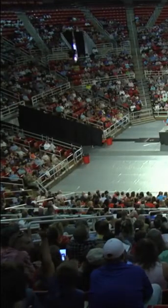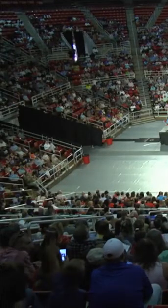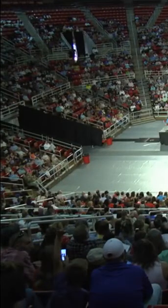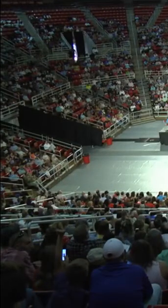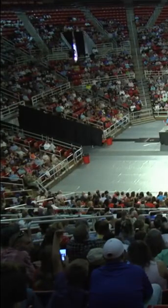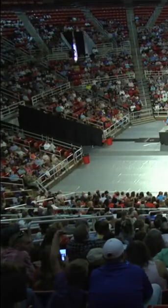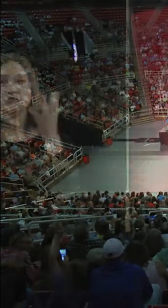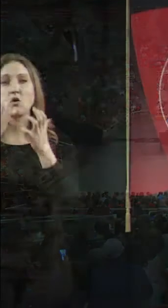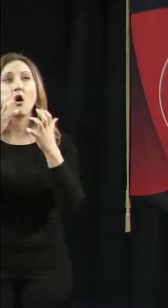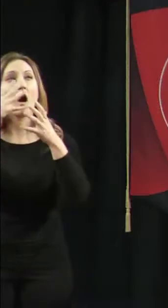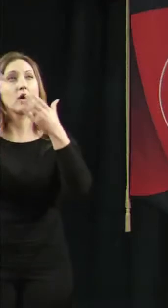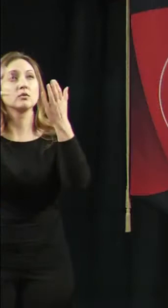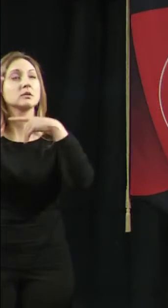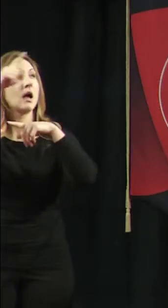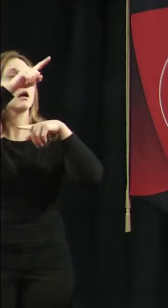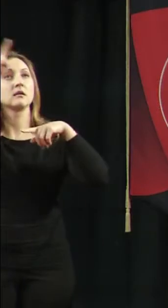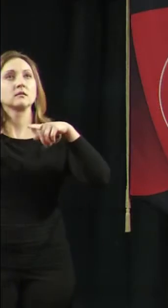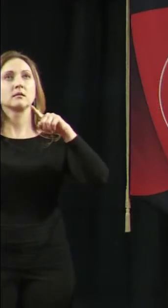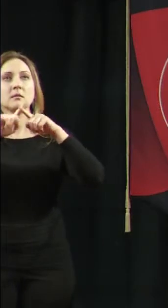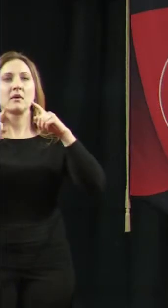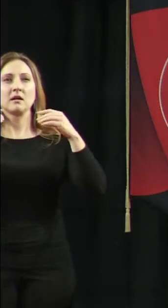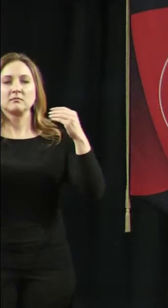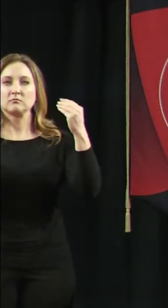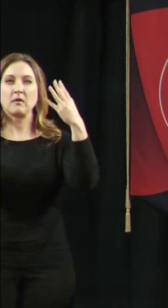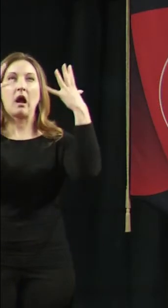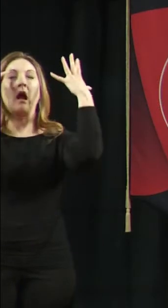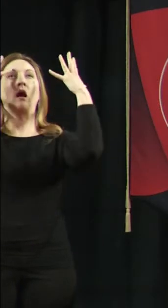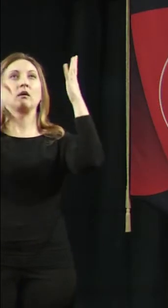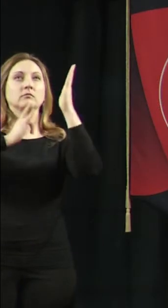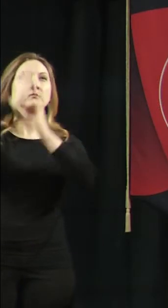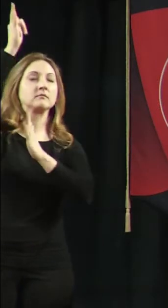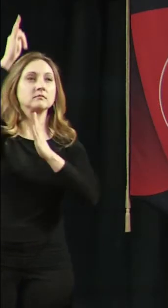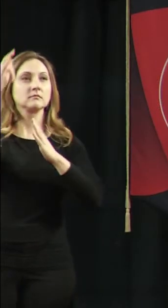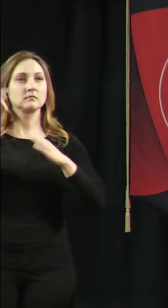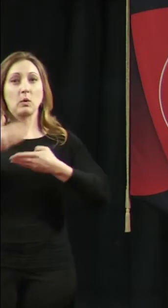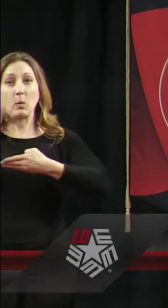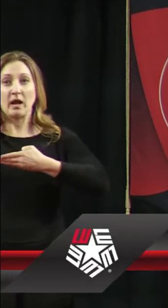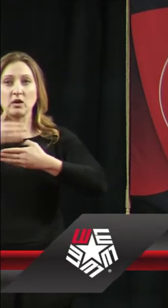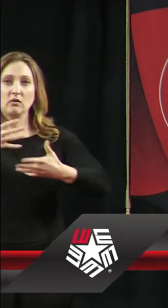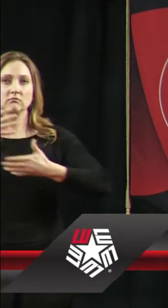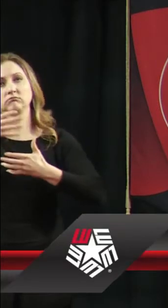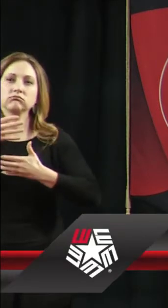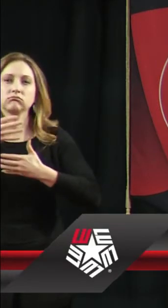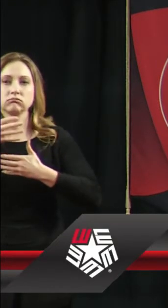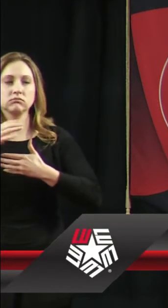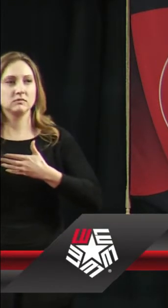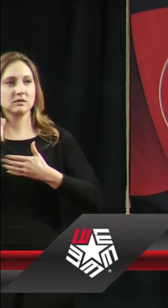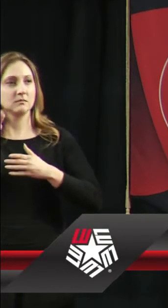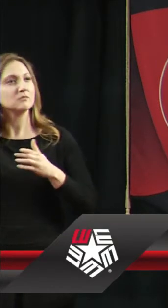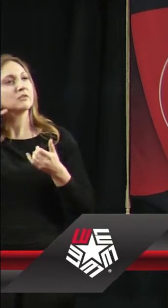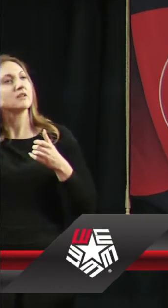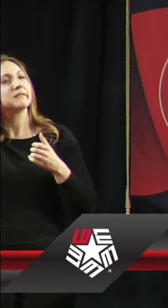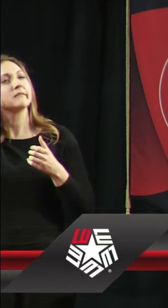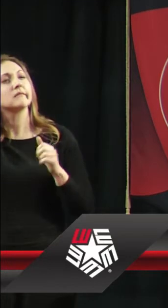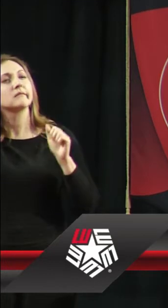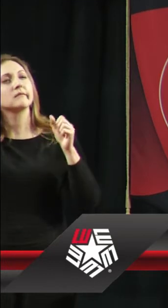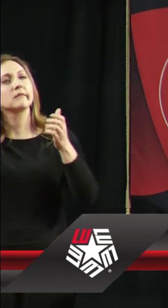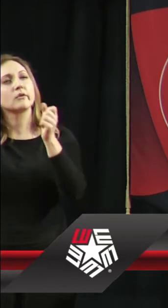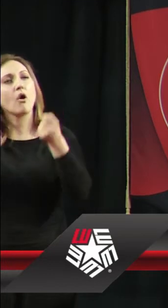sky, rattled windows, and set off car alarms all over the central coast of